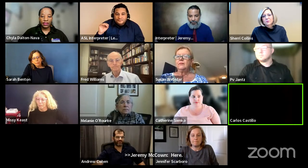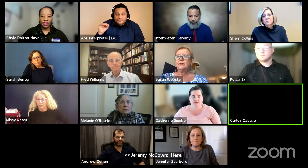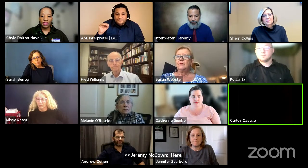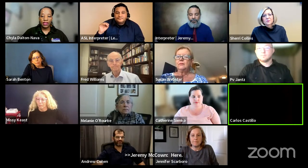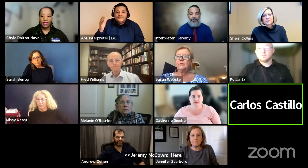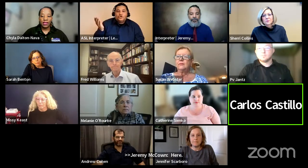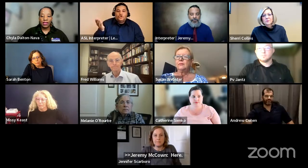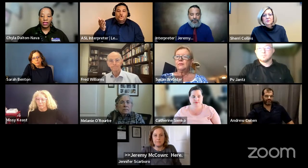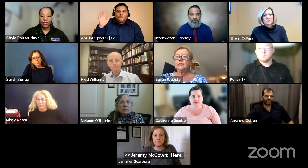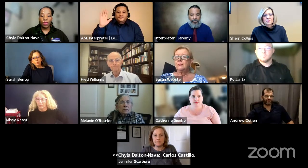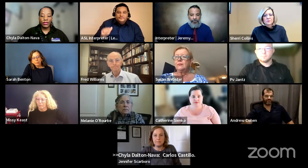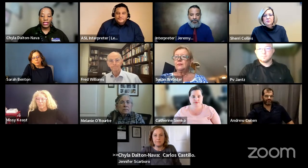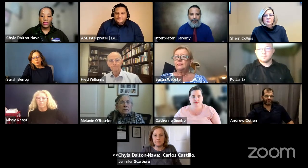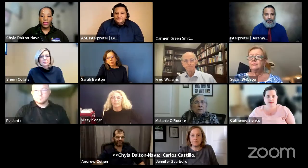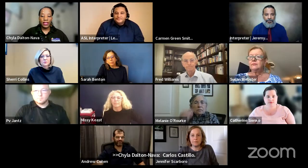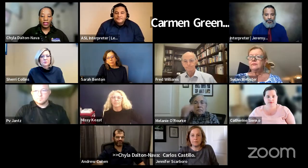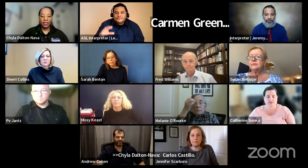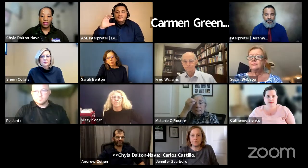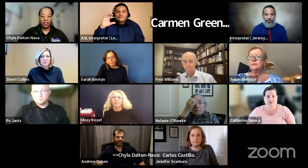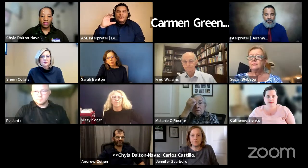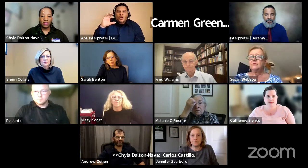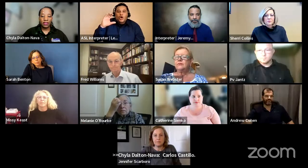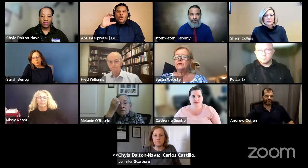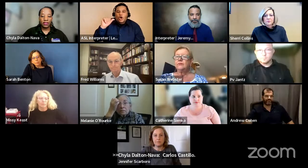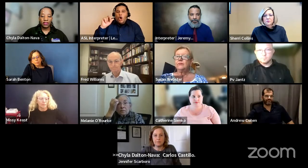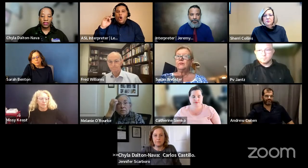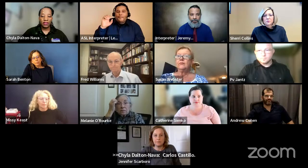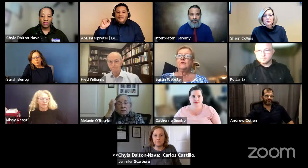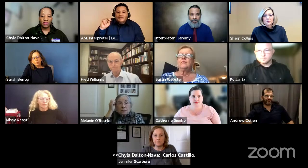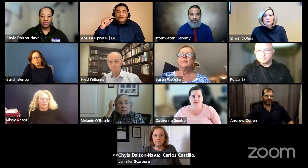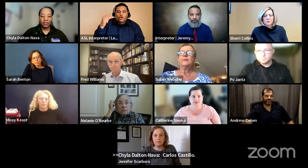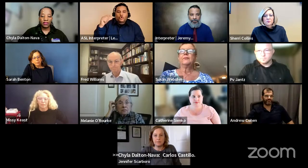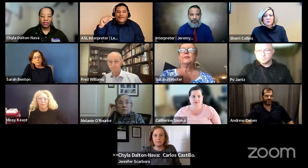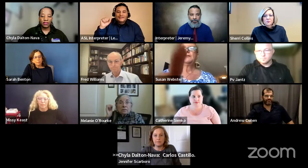Here. Carmen Greensmith.